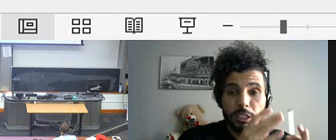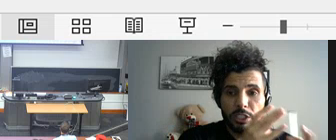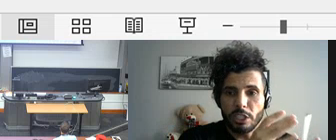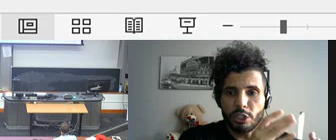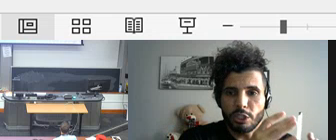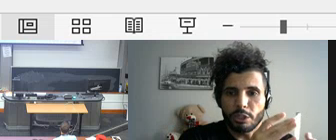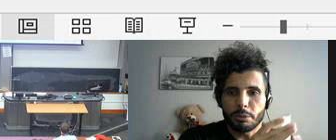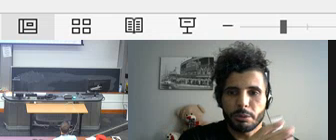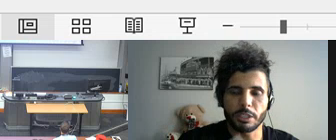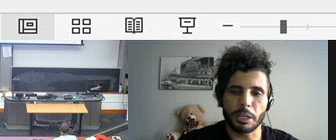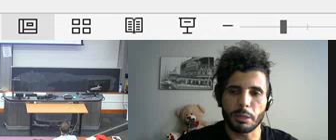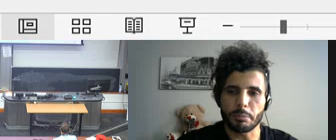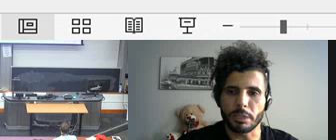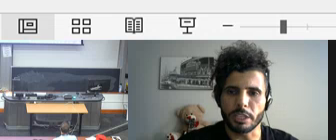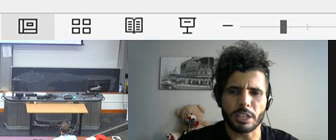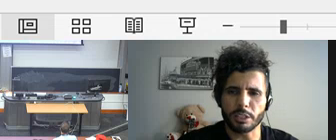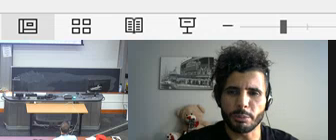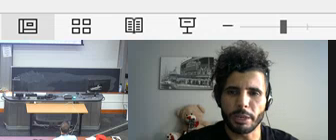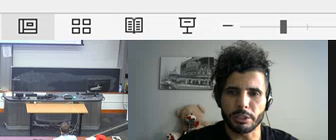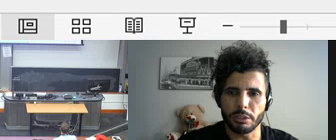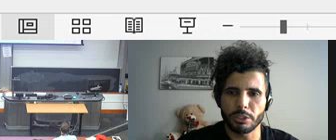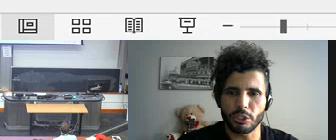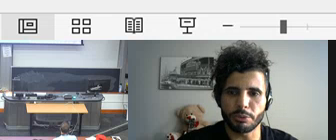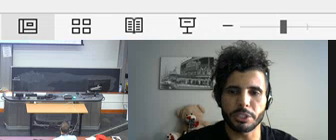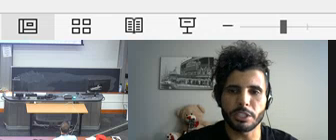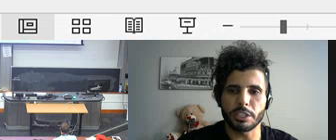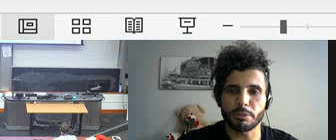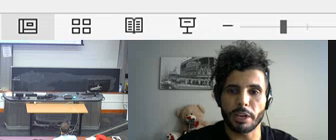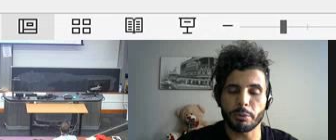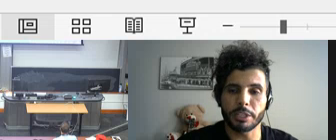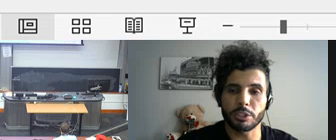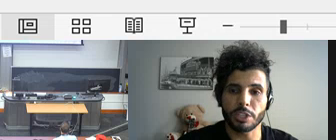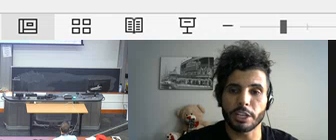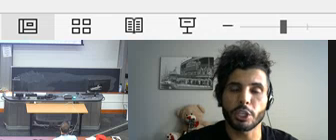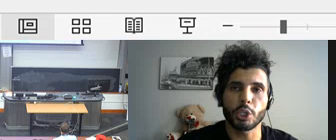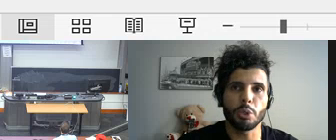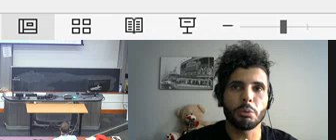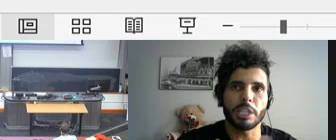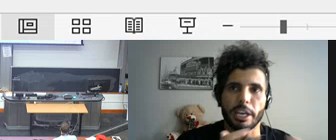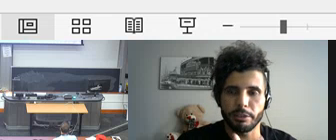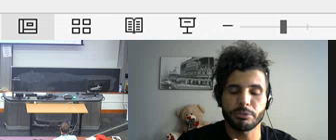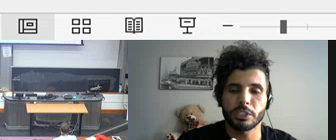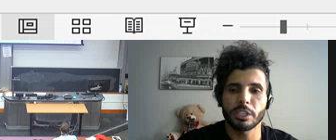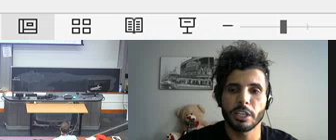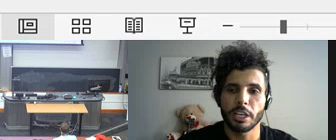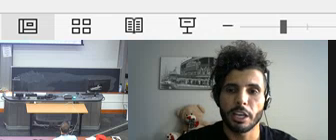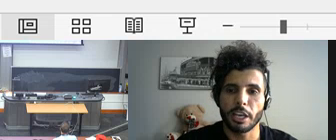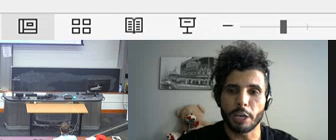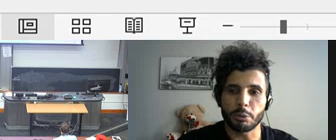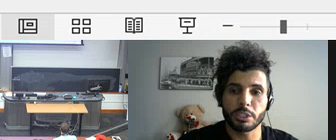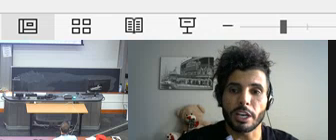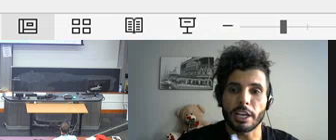in C2 is ungrammatical. So for instance, if I wanted to sign who left, I would